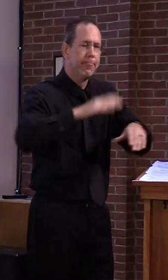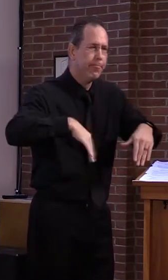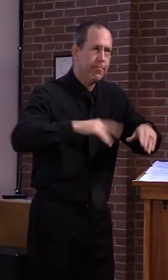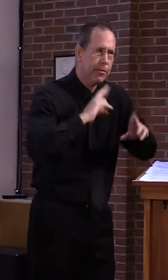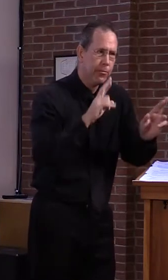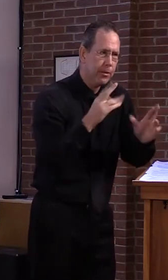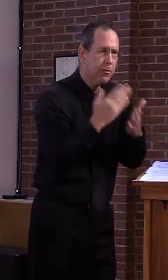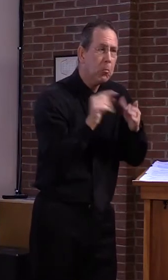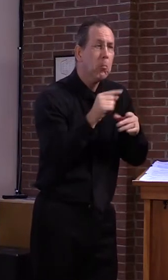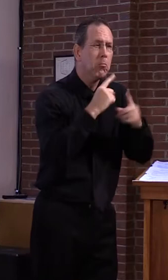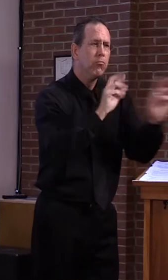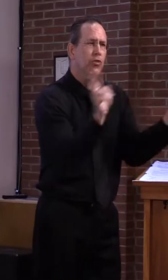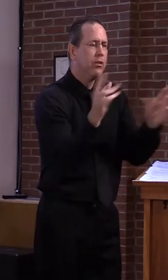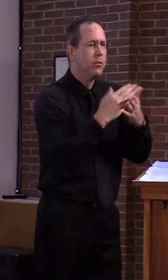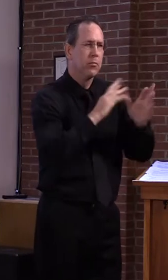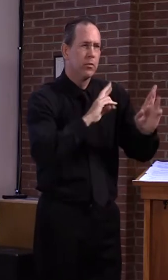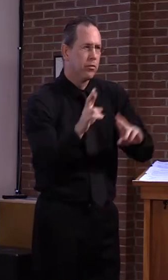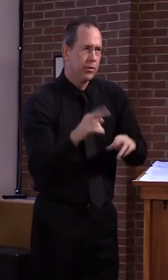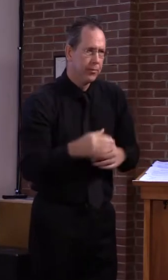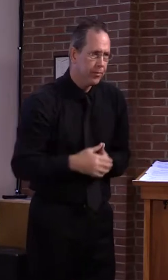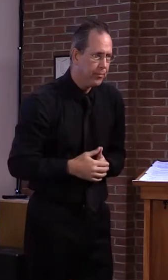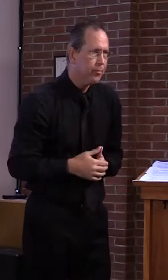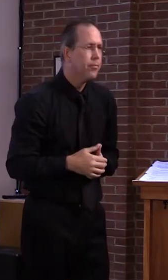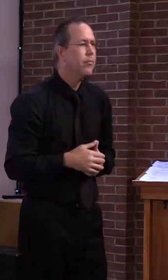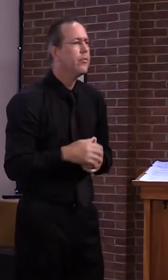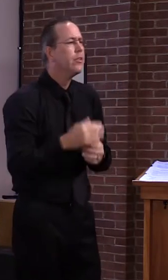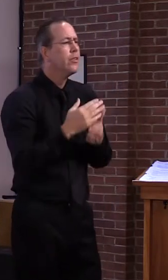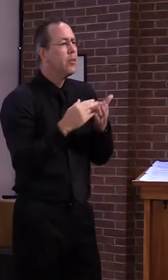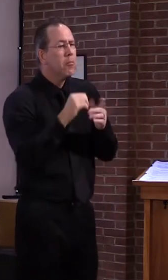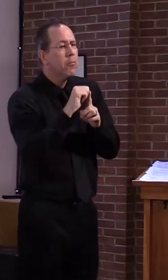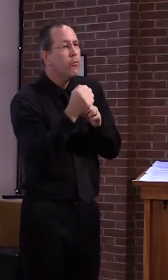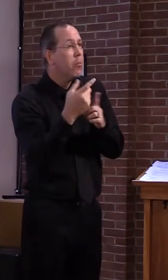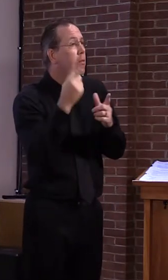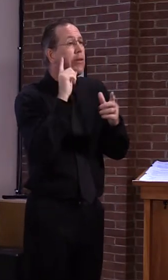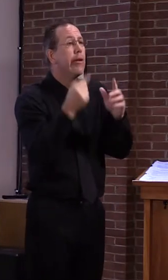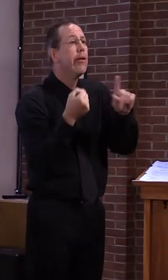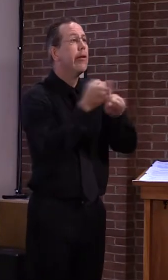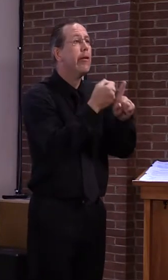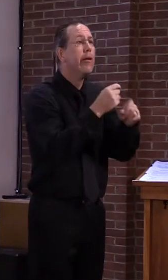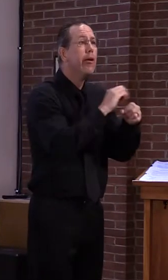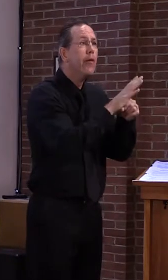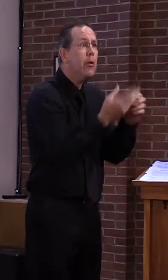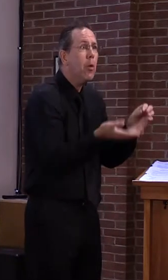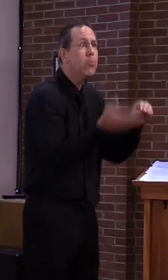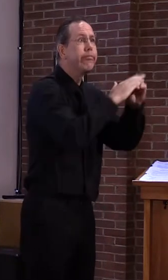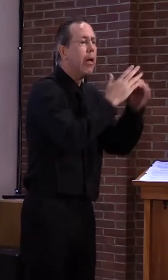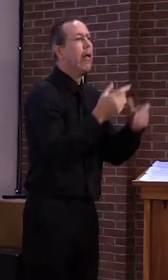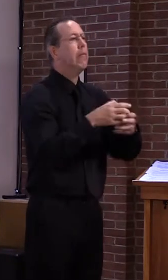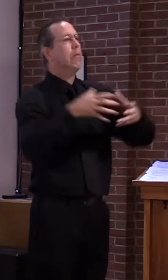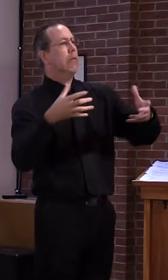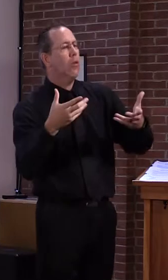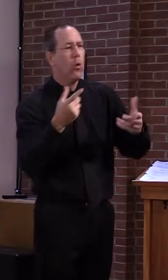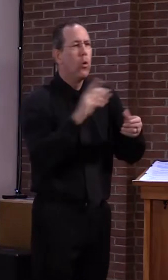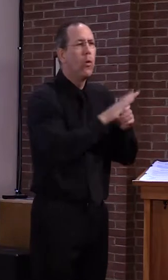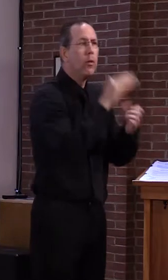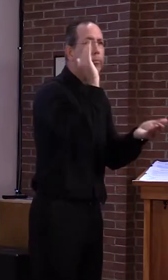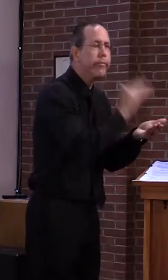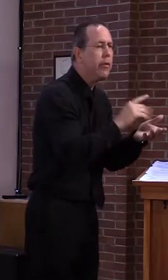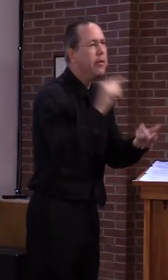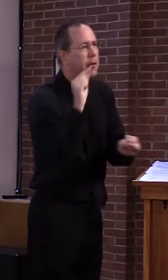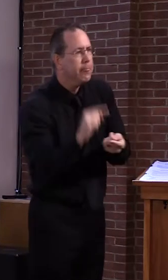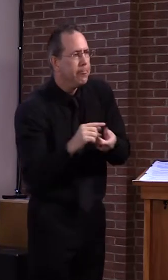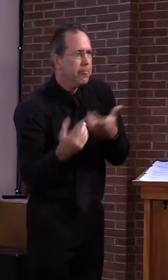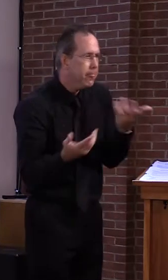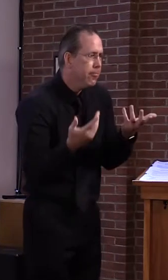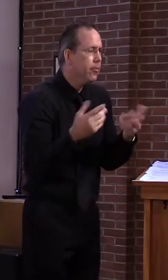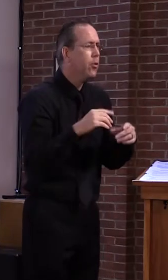mind that we are dealing with a fluid situation. There are some schools that may move more quickly to in-person days,